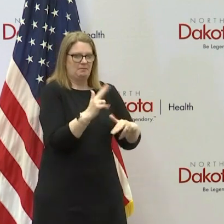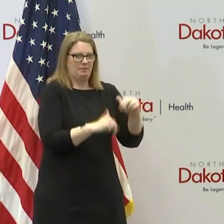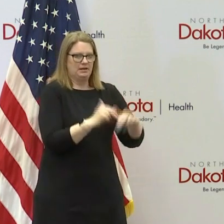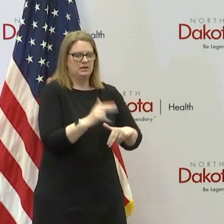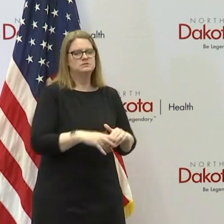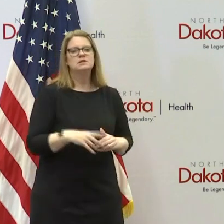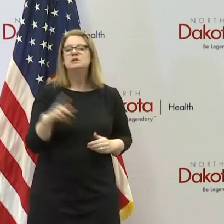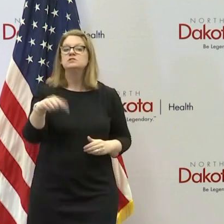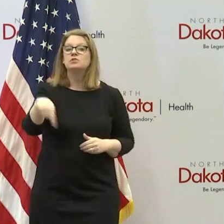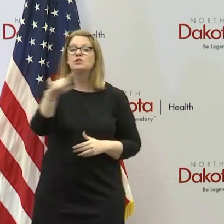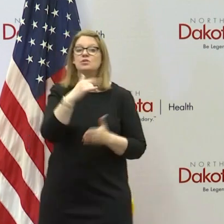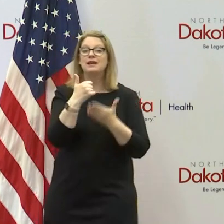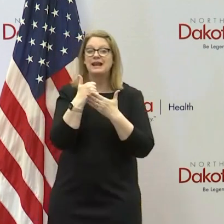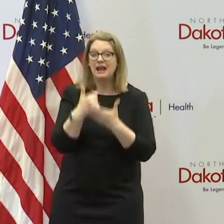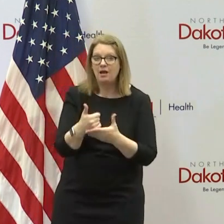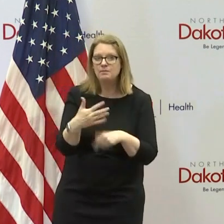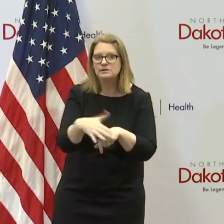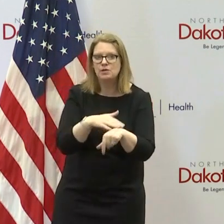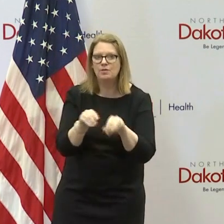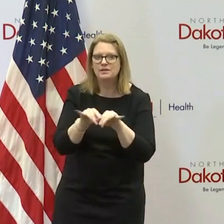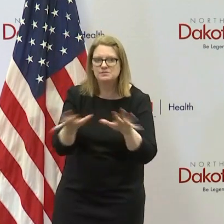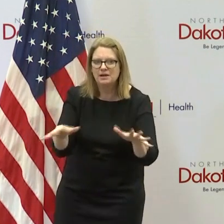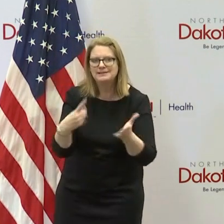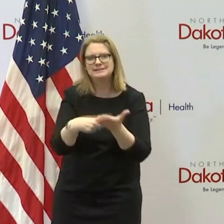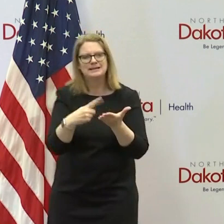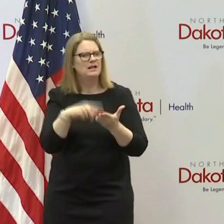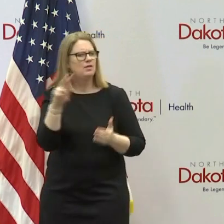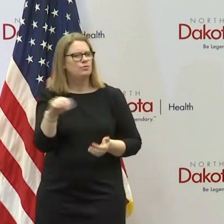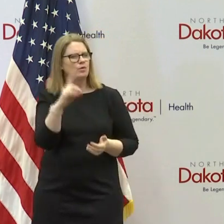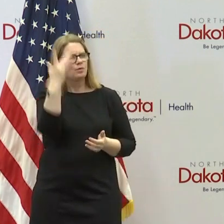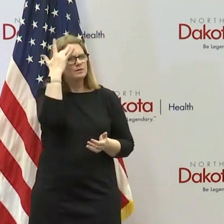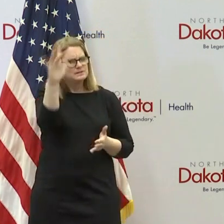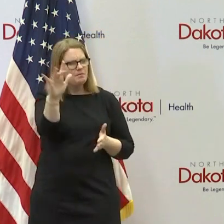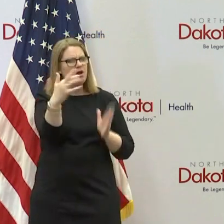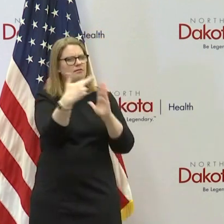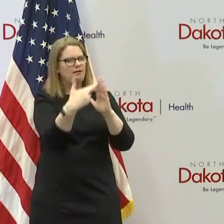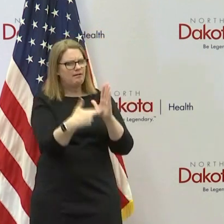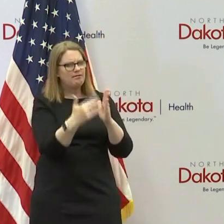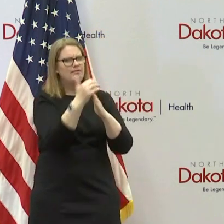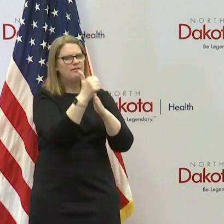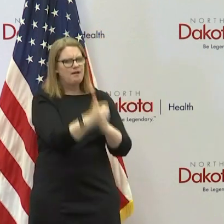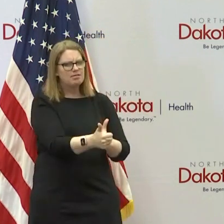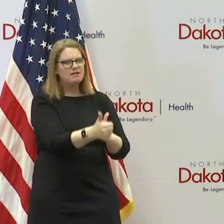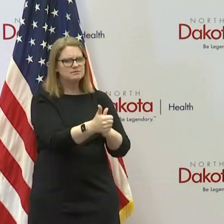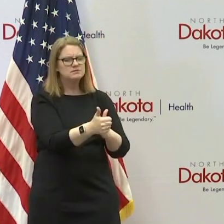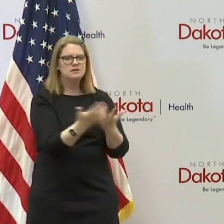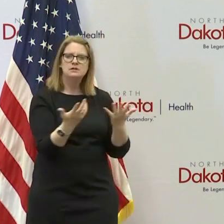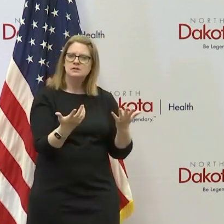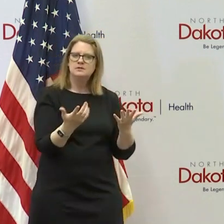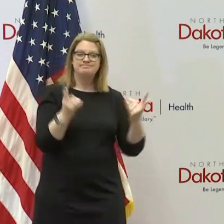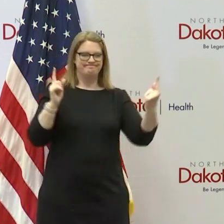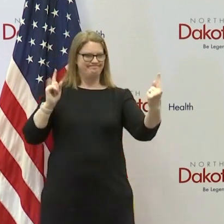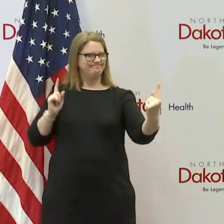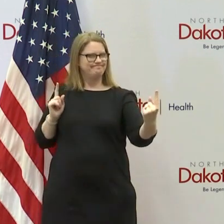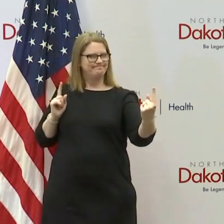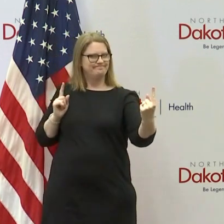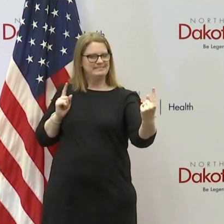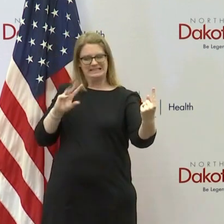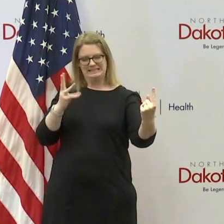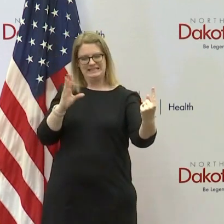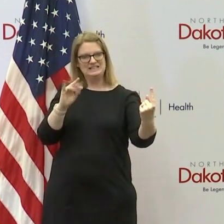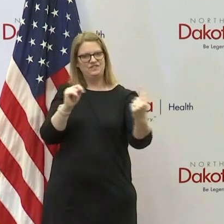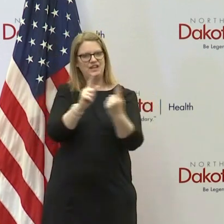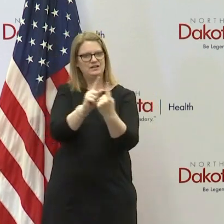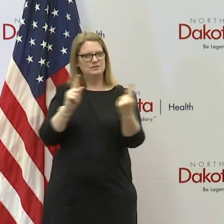do their part to slow the spread, which we've talked about, the North Dakota SMART guidelines, whether that's maintaining physical distance of 6